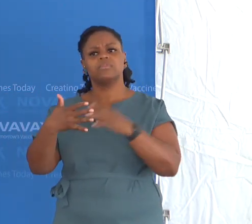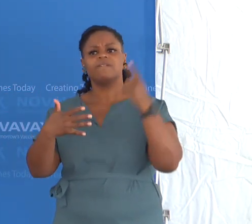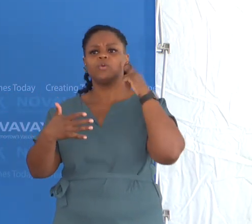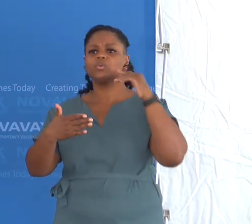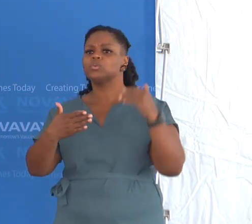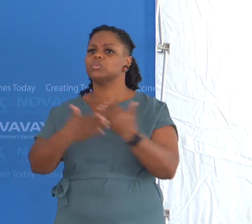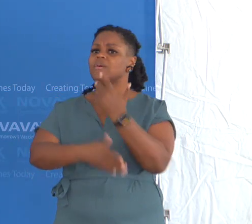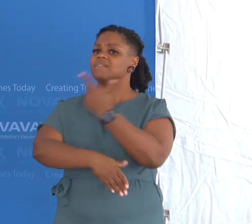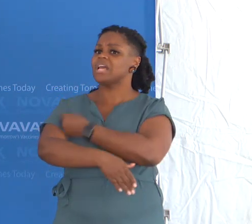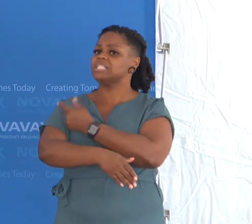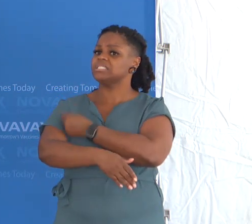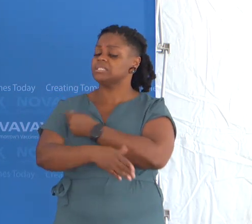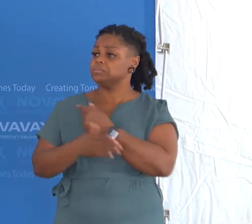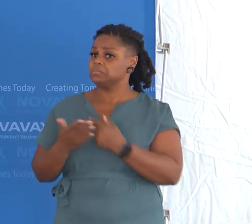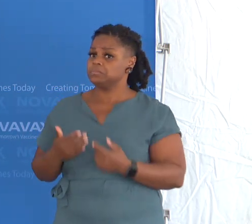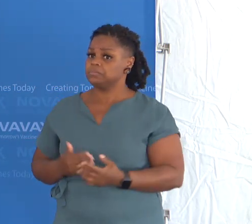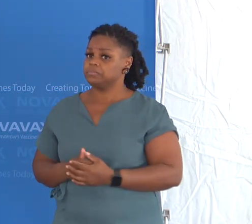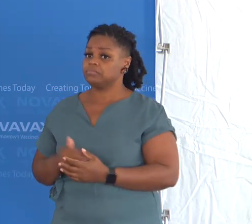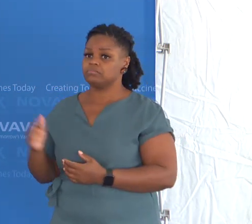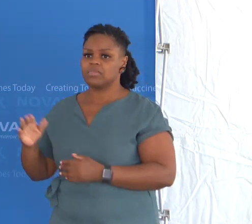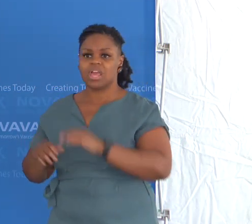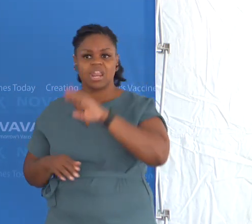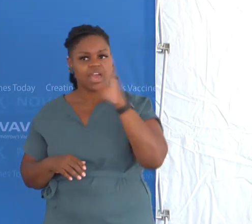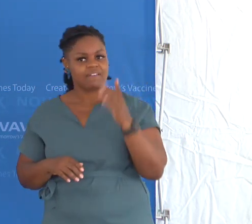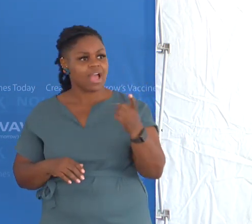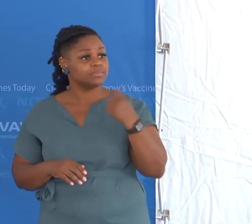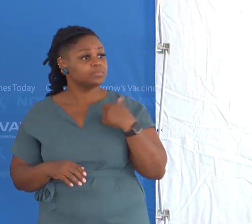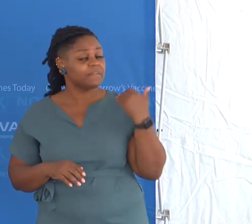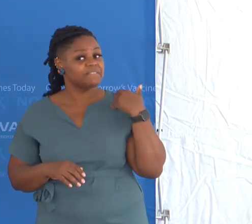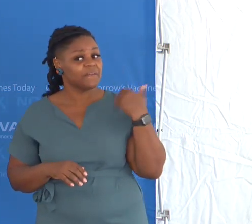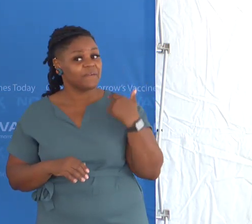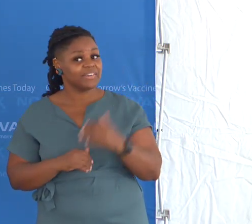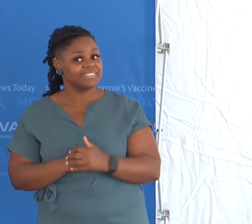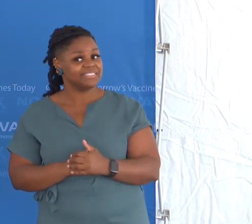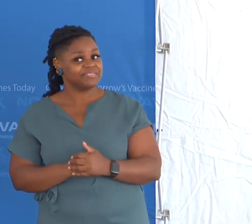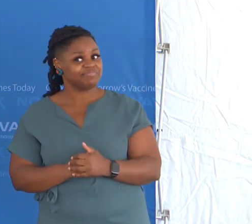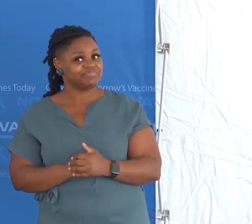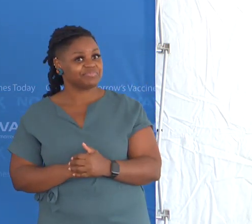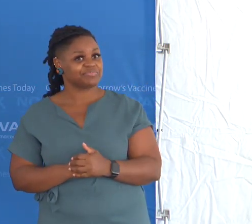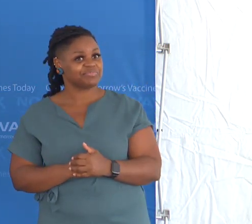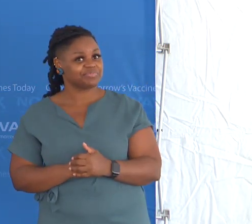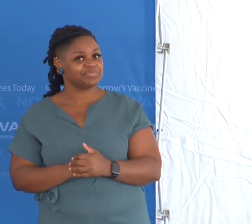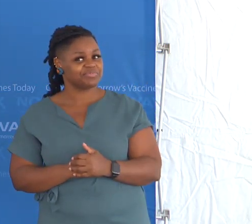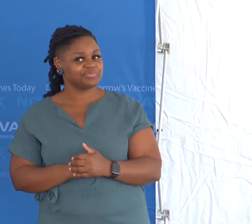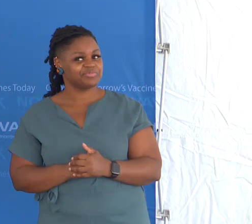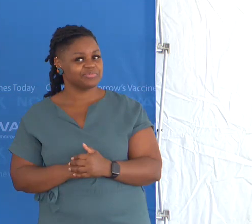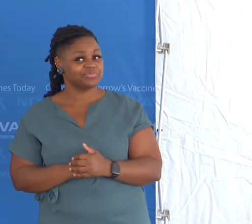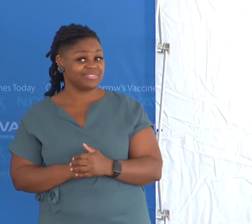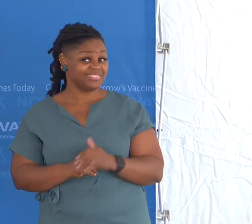That's the first time I've been asked that. That was my first question.